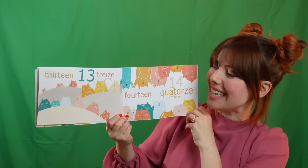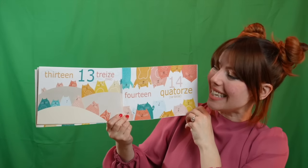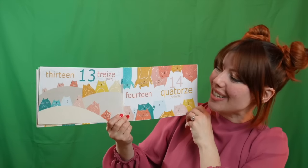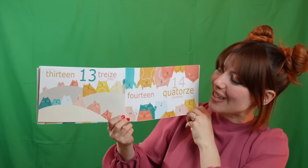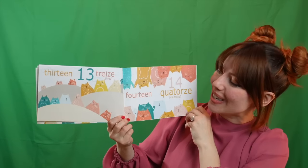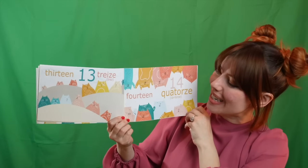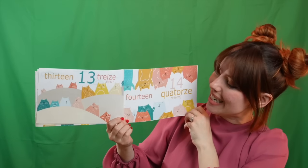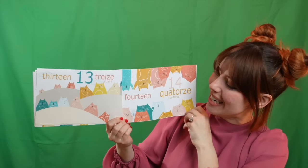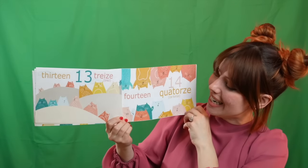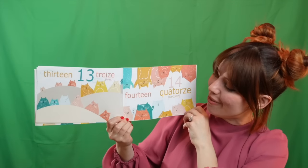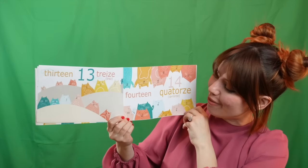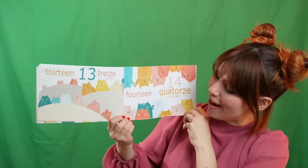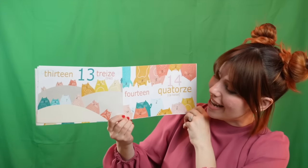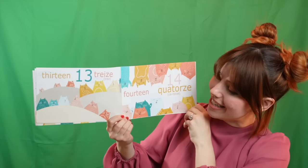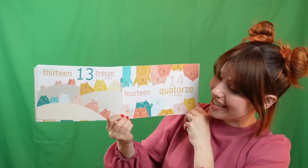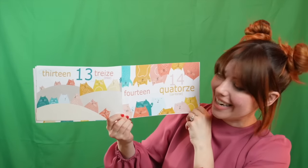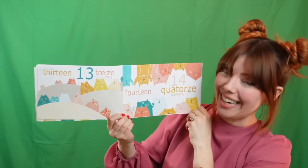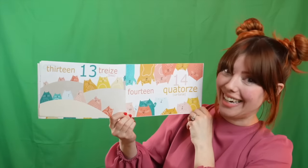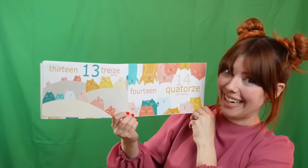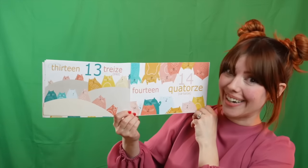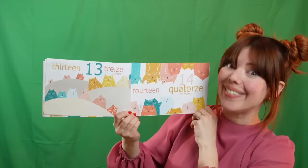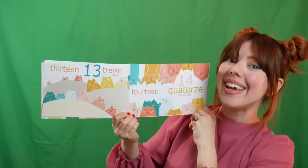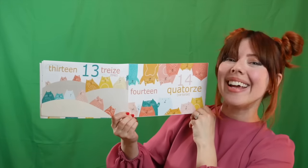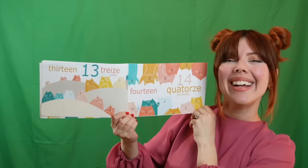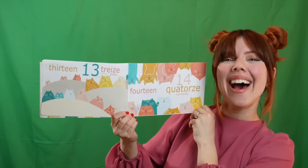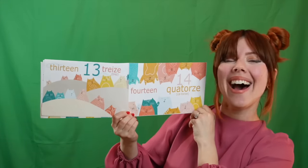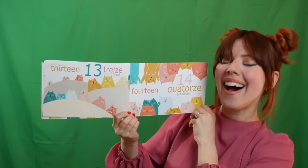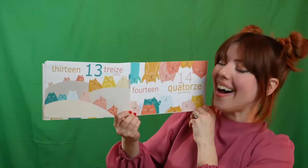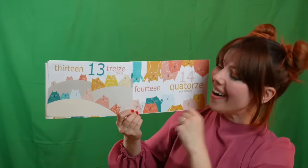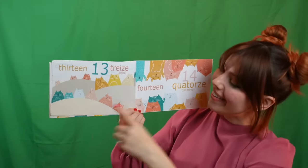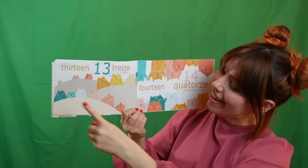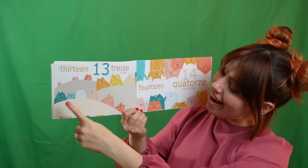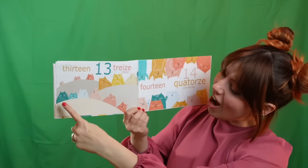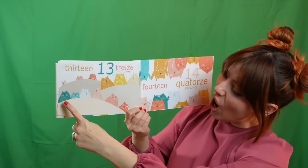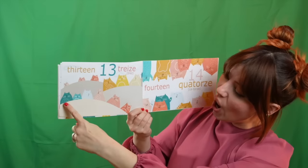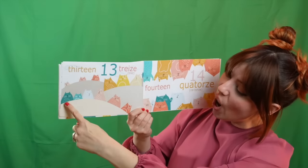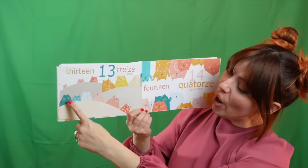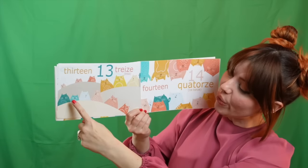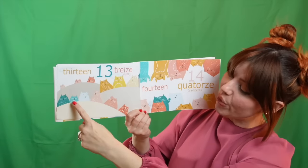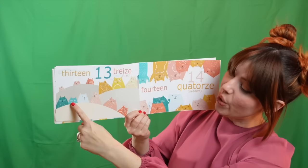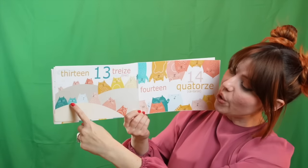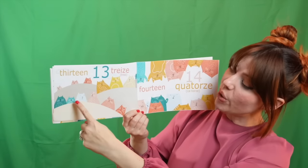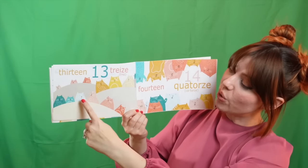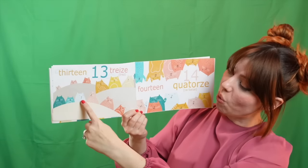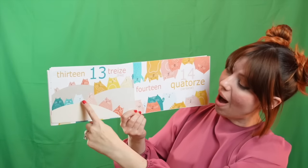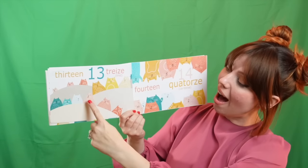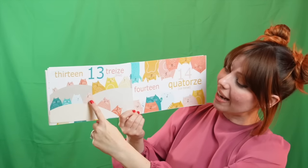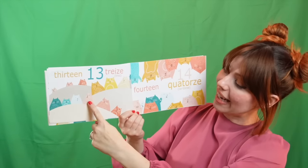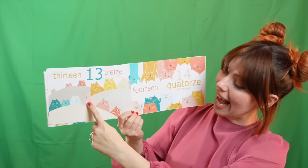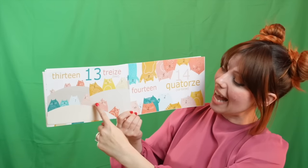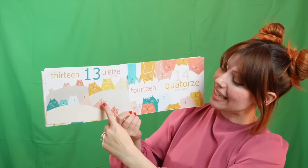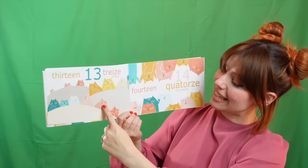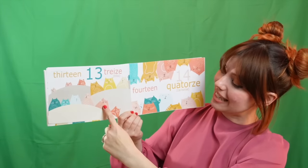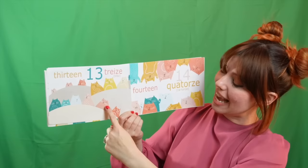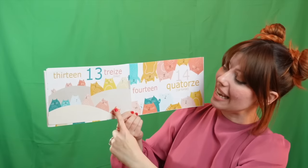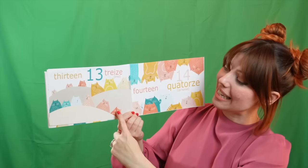is 13 in French. Here we go. Un, deux, trois, quatre, cinq,